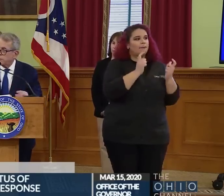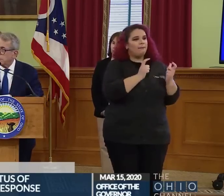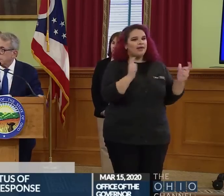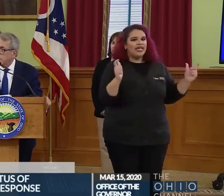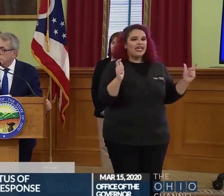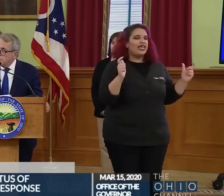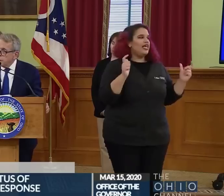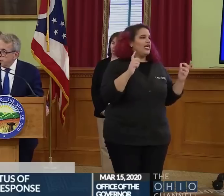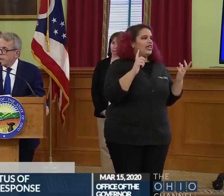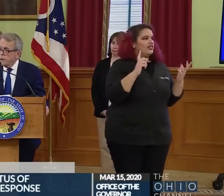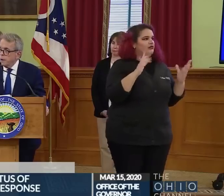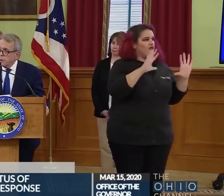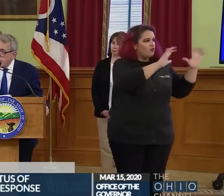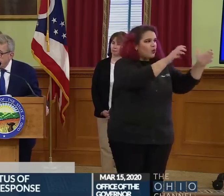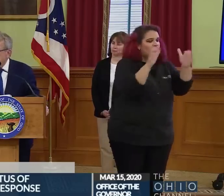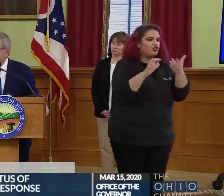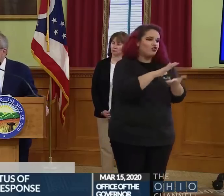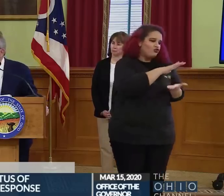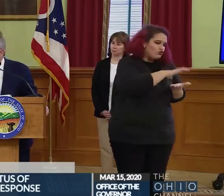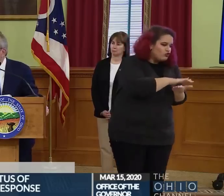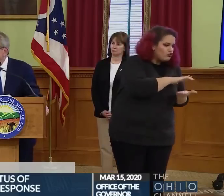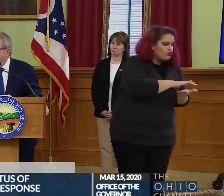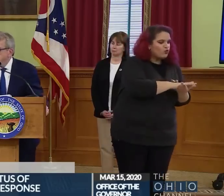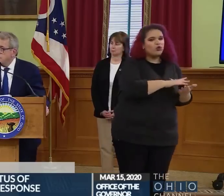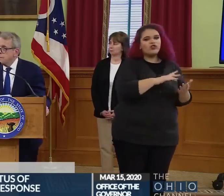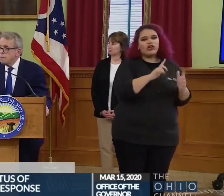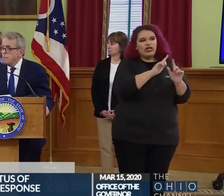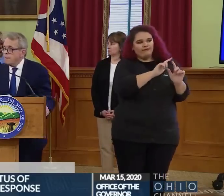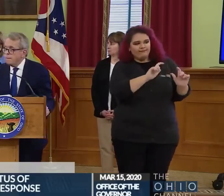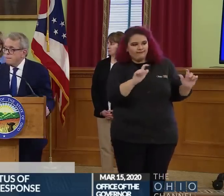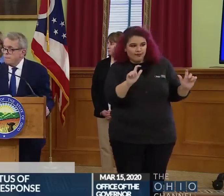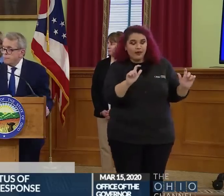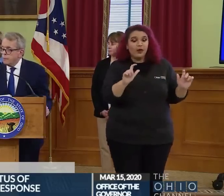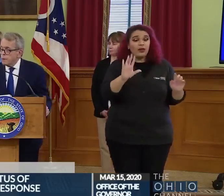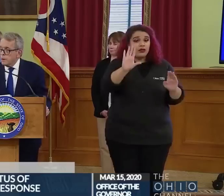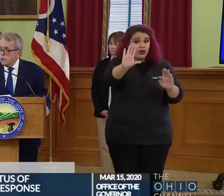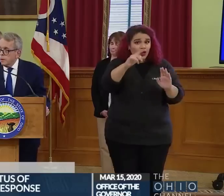things. But again, I want to emphasize this.